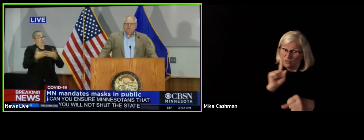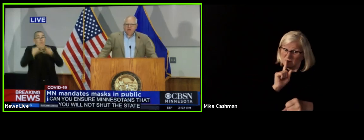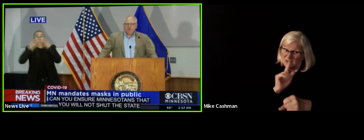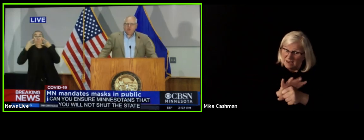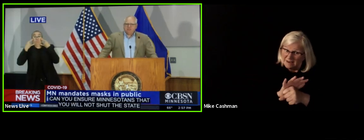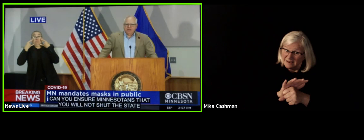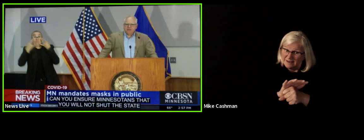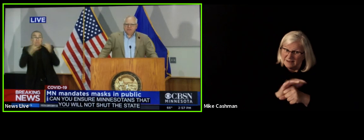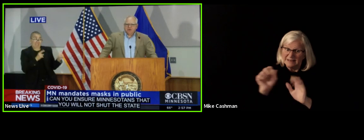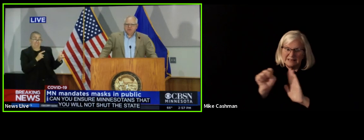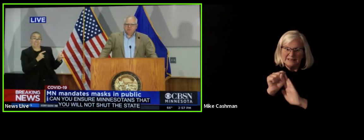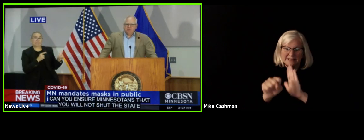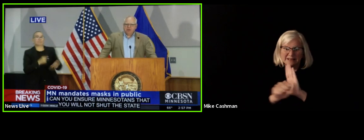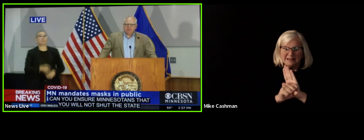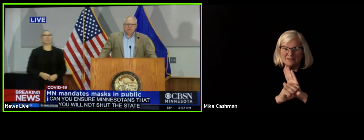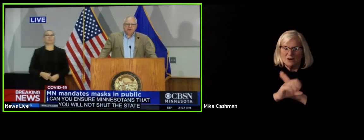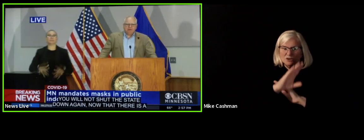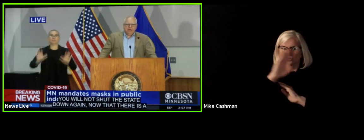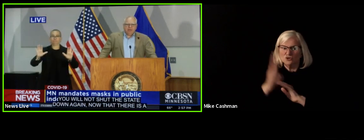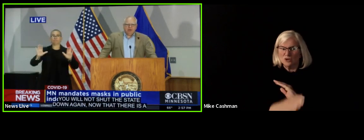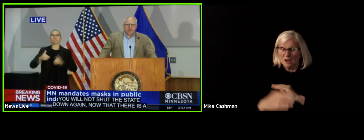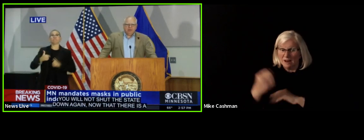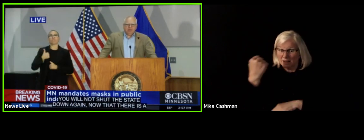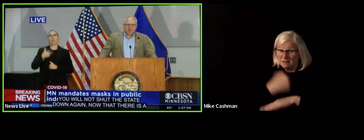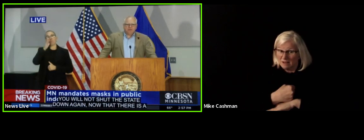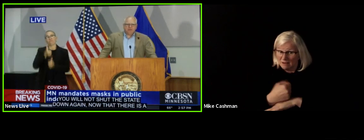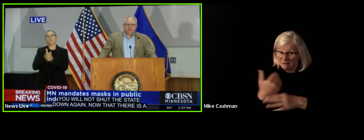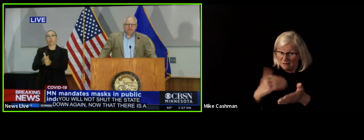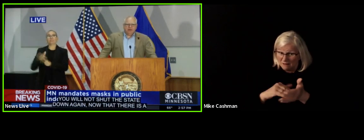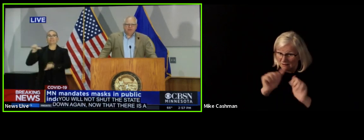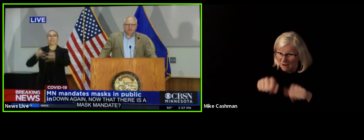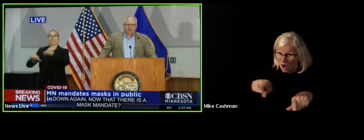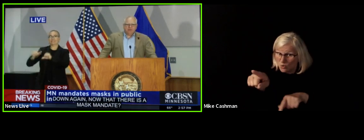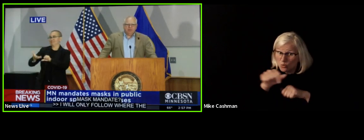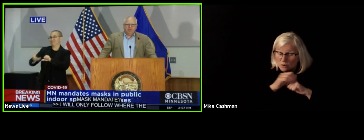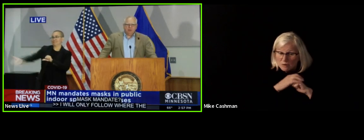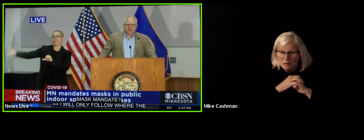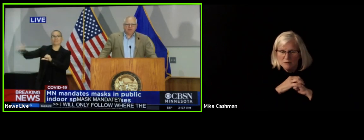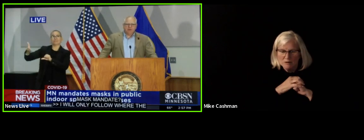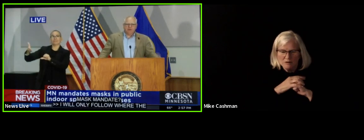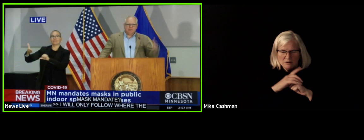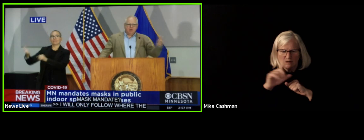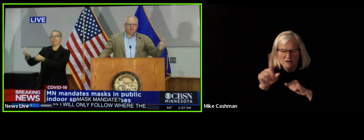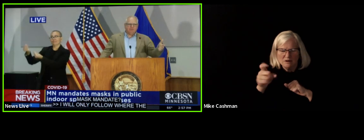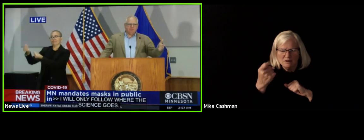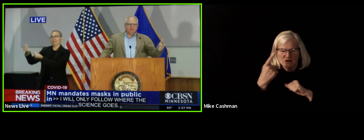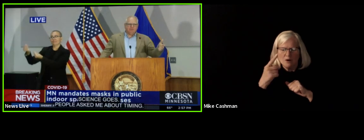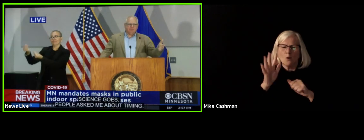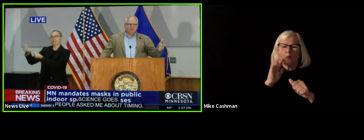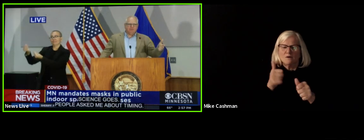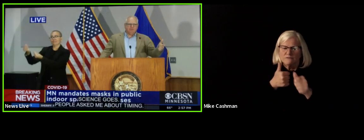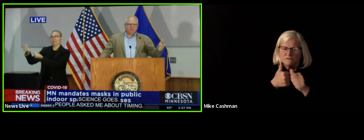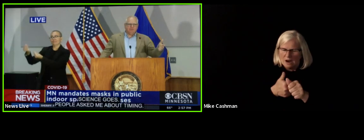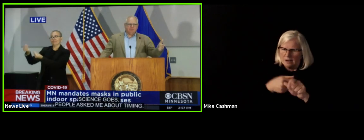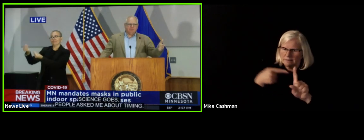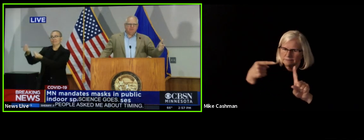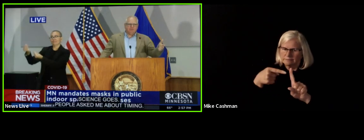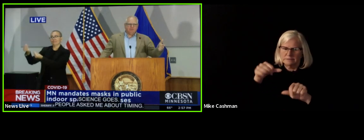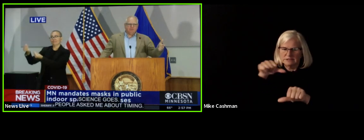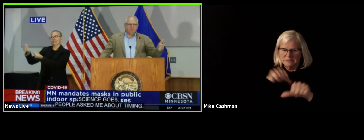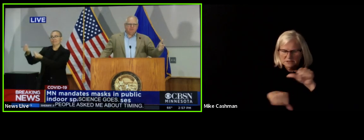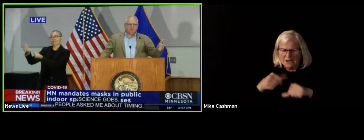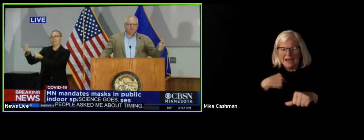only follow where the science goes. If people ask me about timing on this, I wish that the virus would tell me when it's going to be more infectious. I wish we would know when it's going to